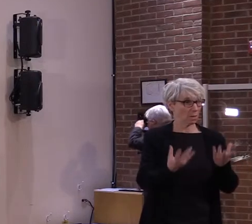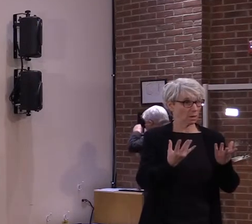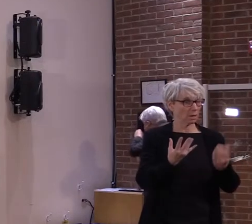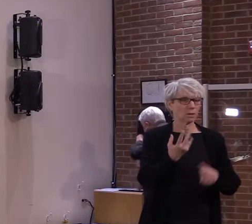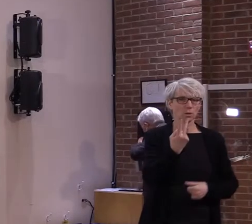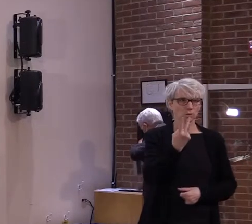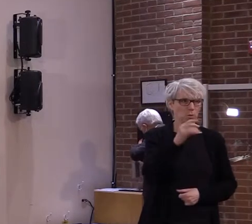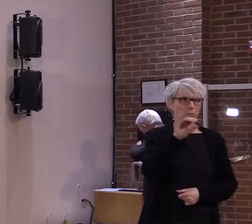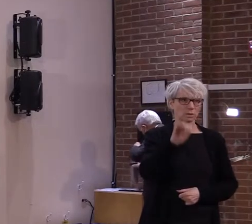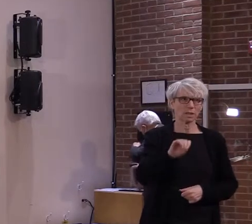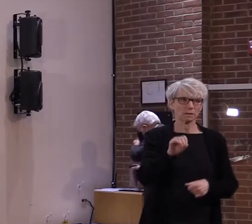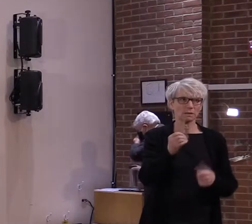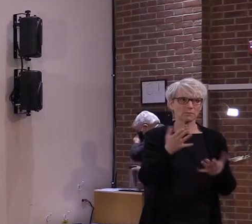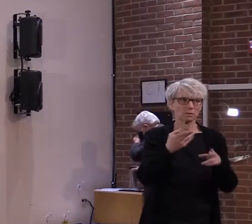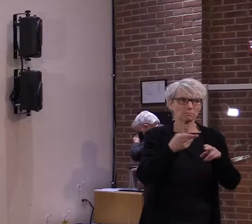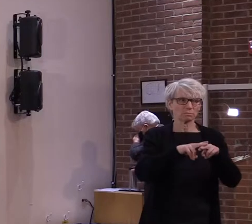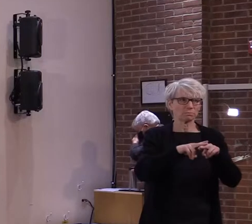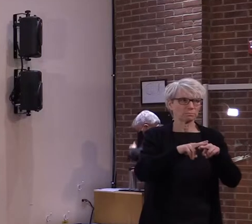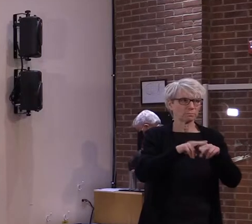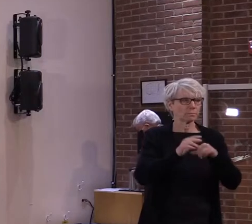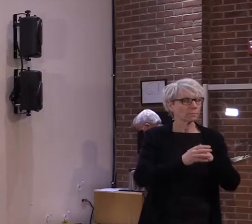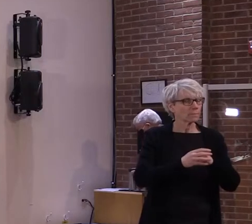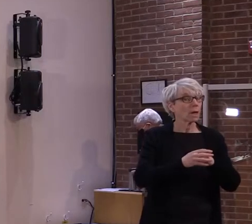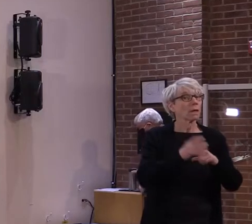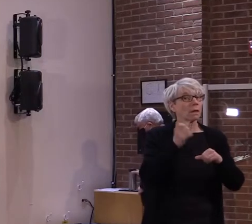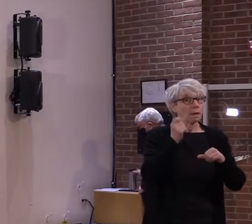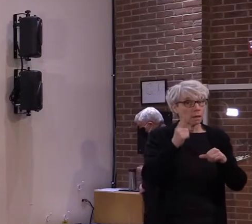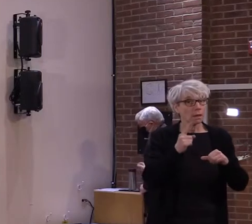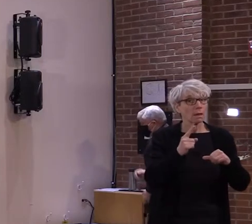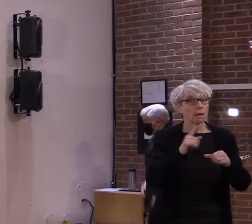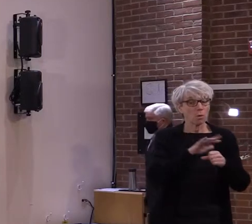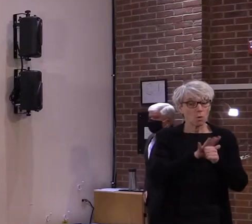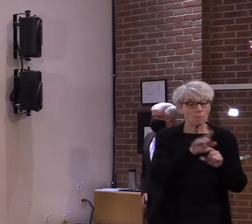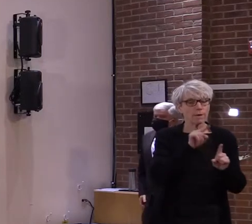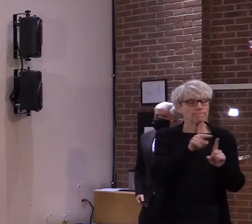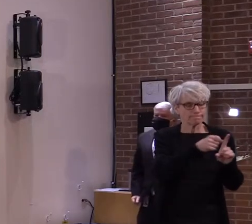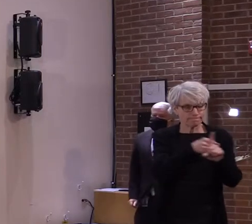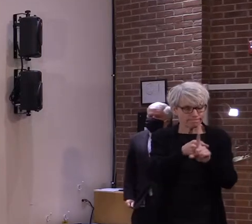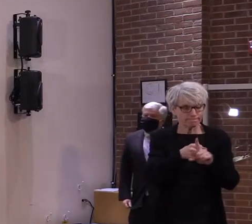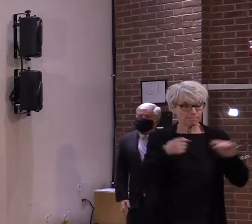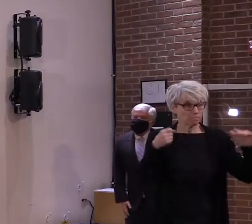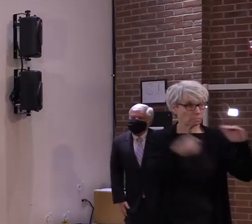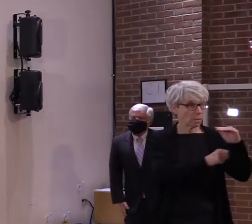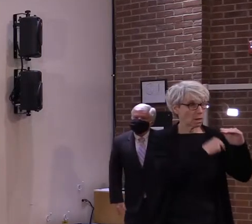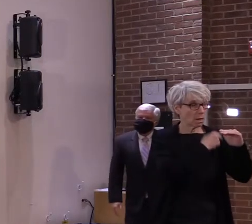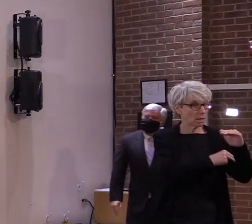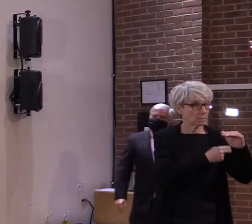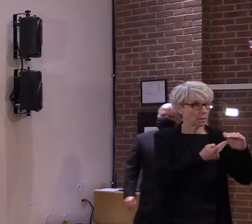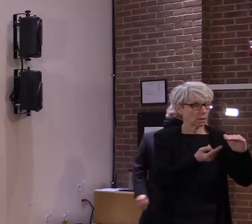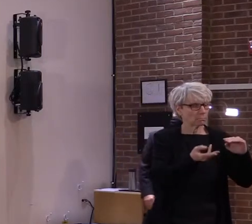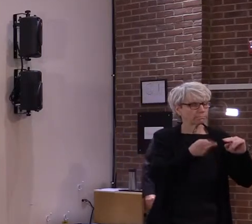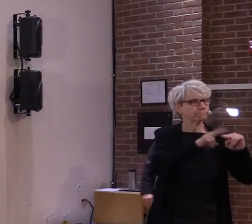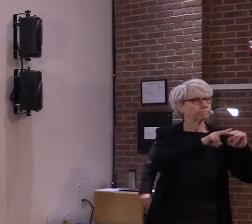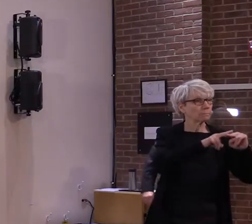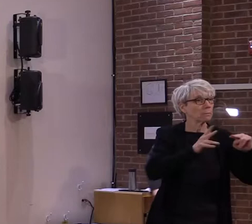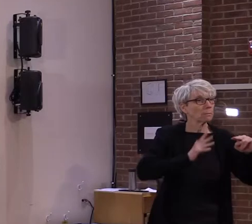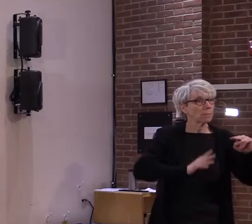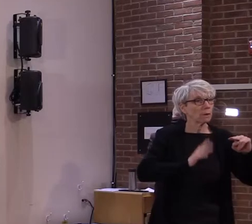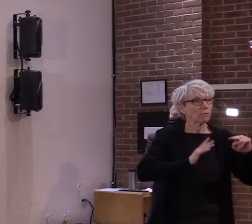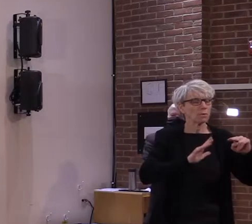Hospitalizations had been creeping up a bit, though they have subsequently come down from the mid-30s to the